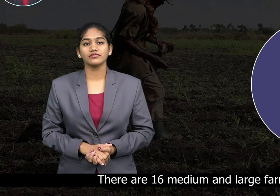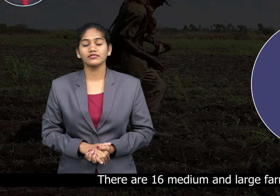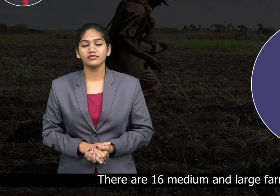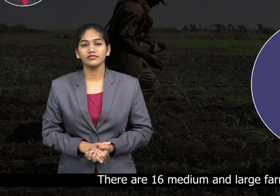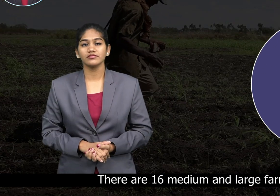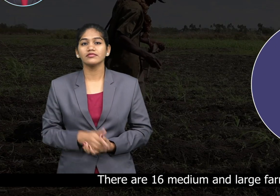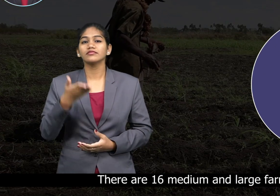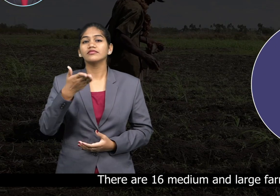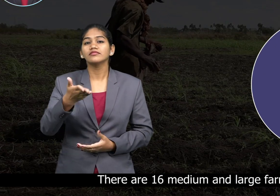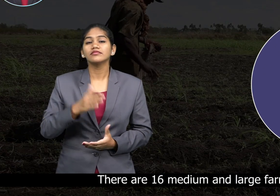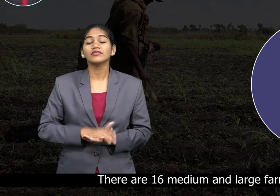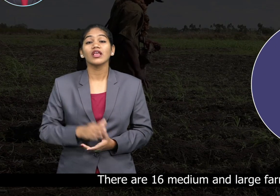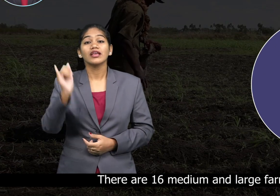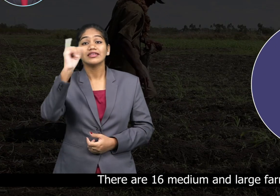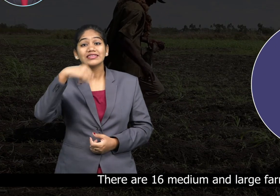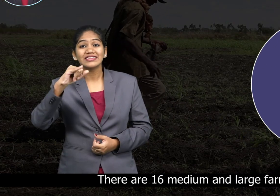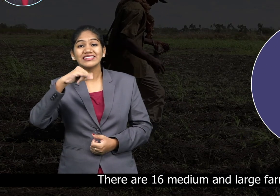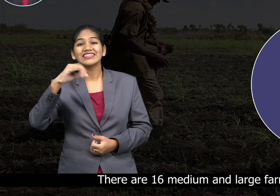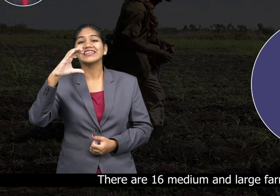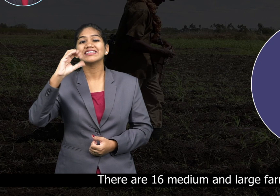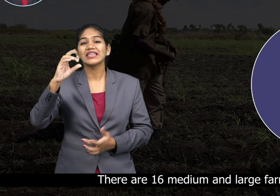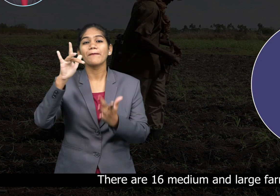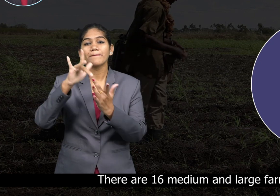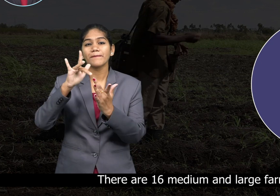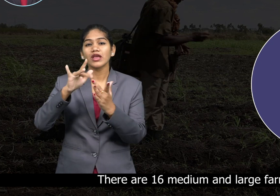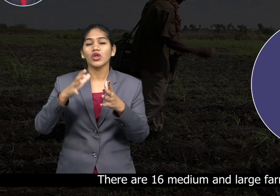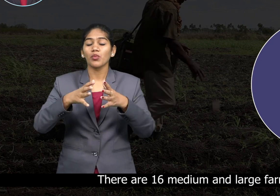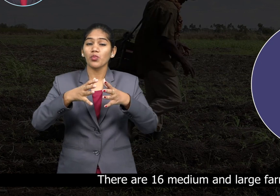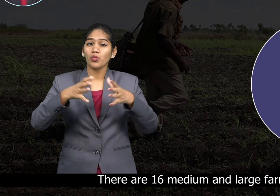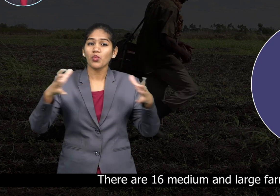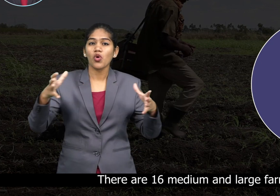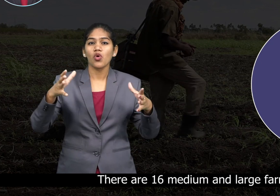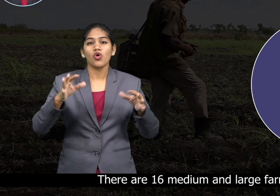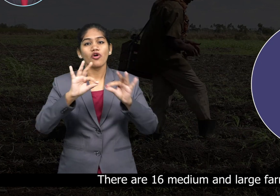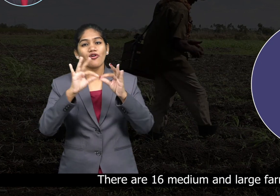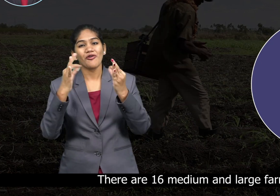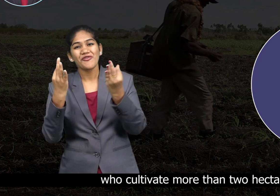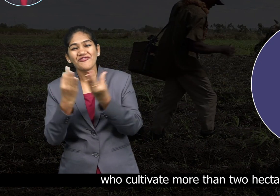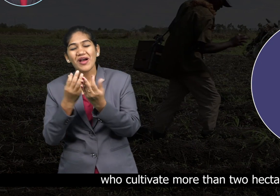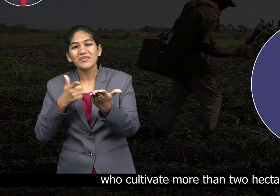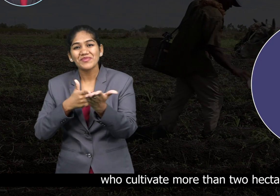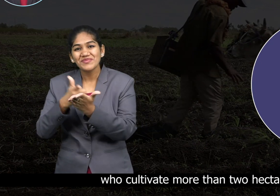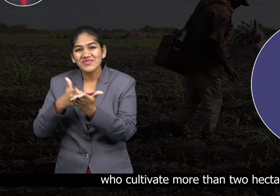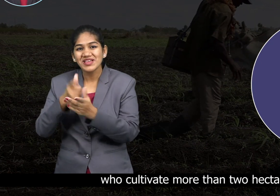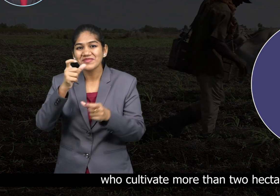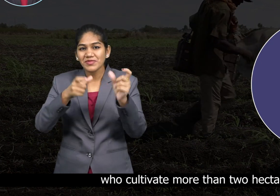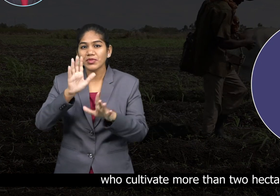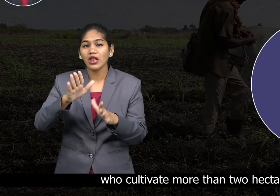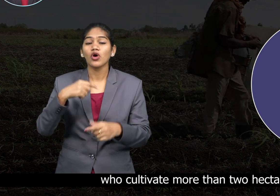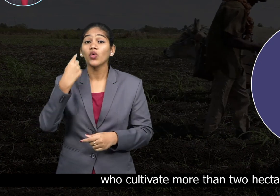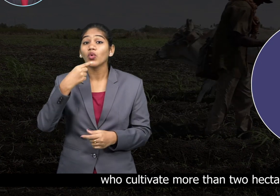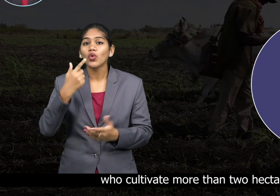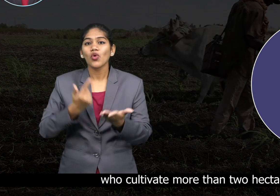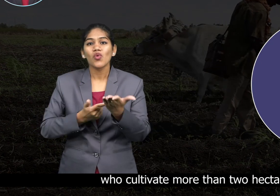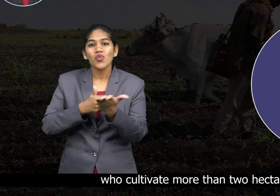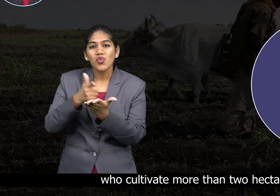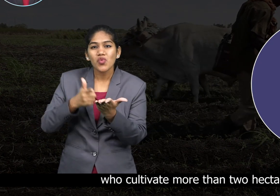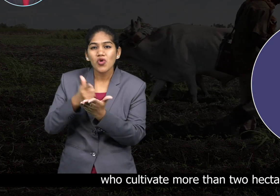There are 60 medium and large farmer families who cultivate more than 2 hectares of